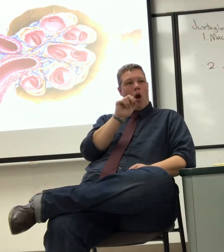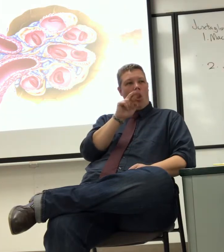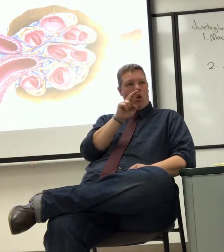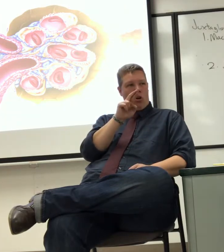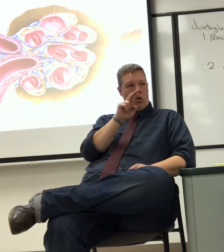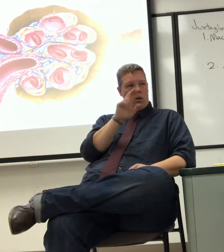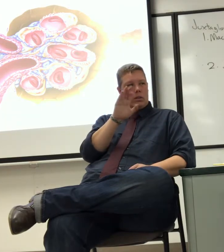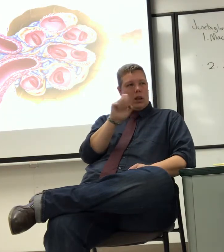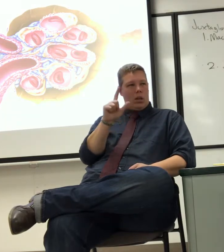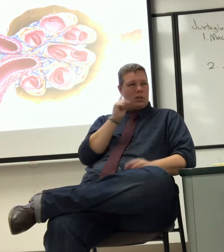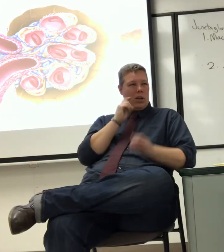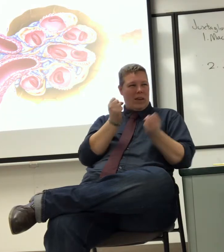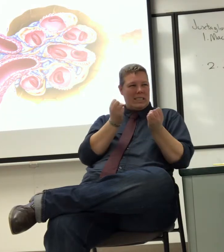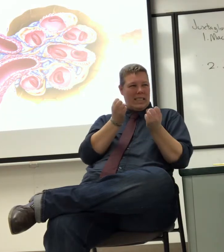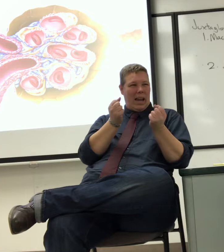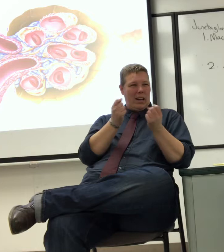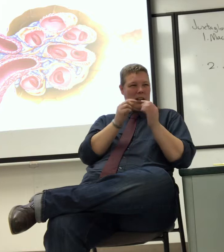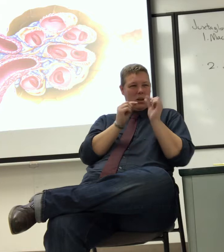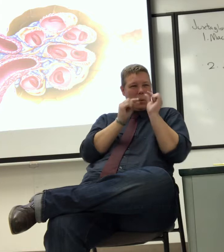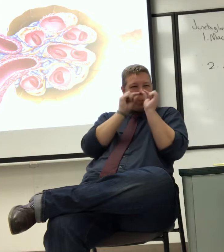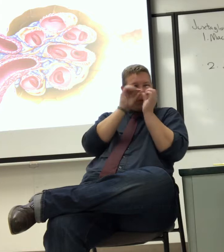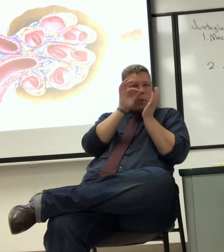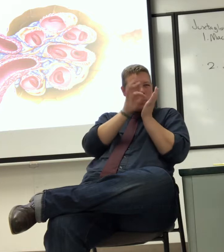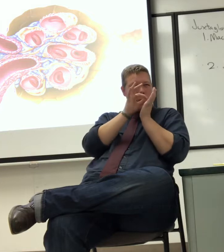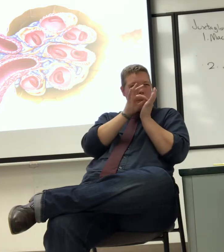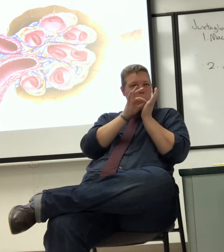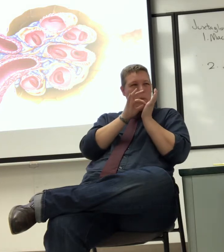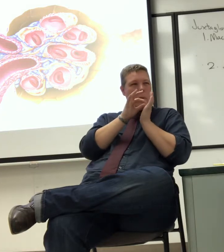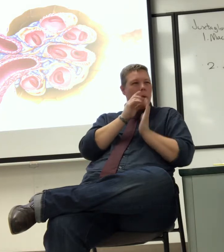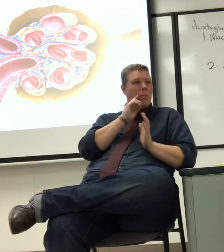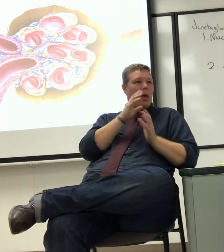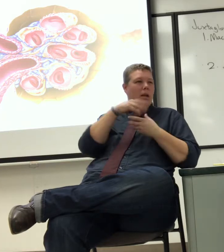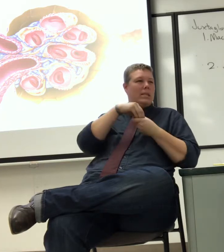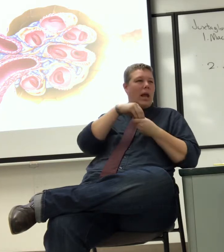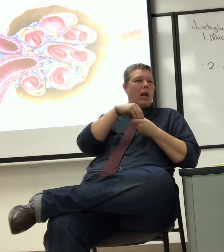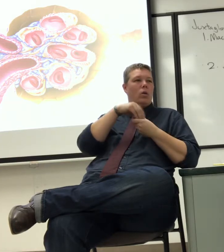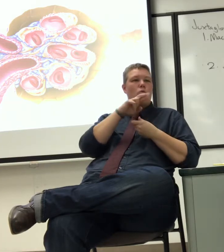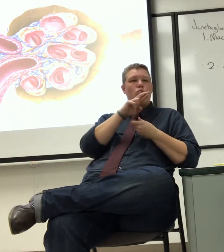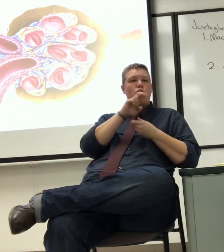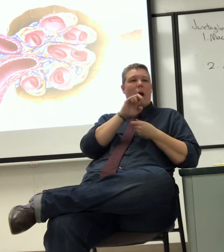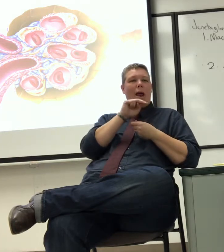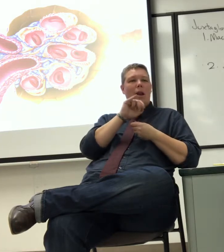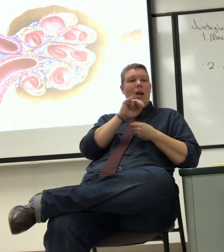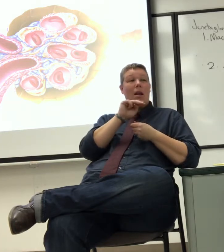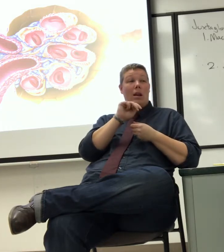Because the granules contain renin. These cells,